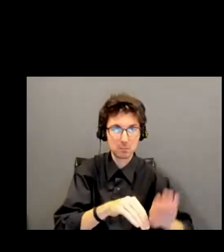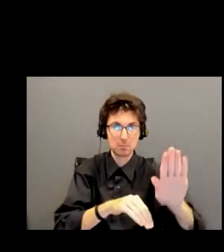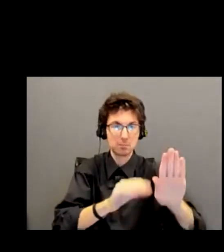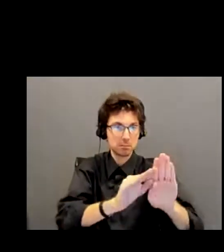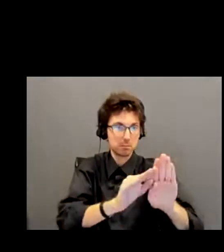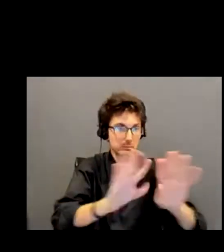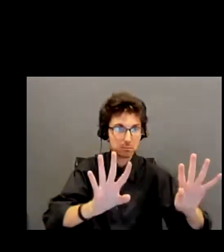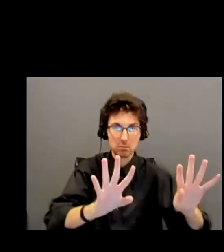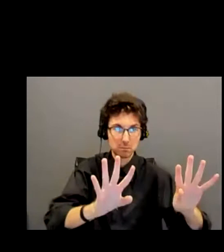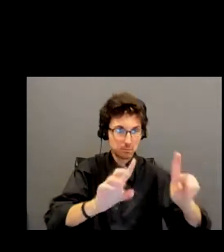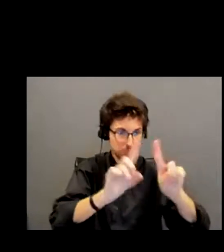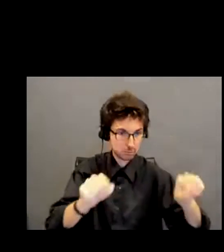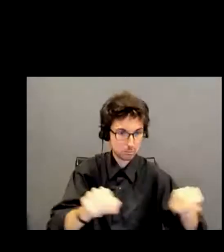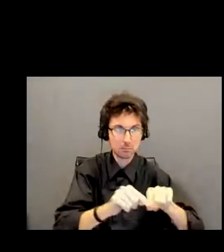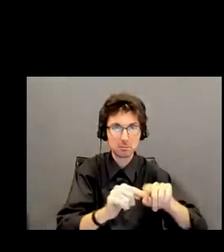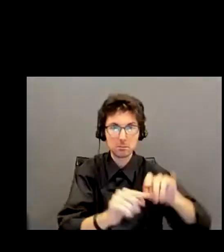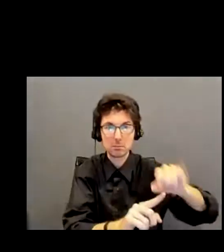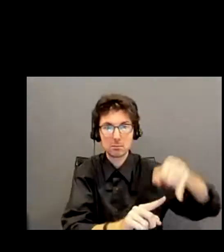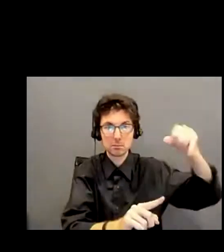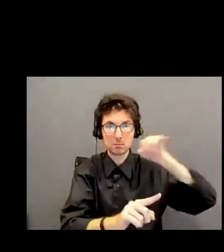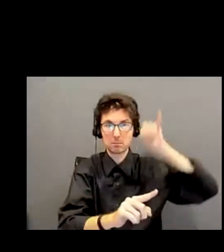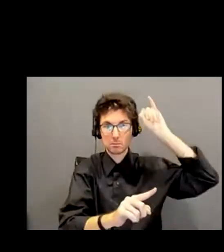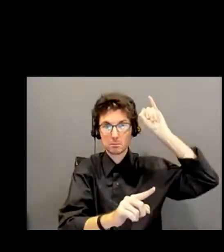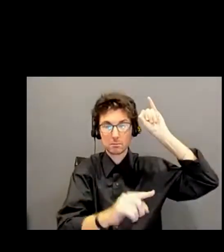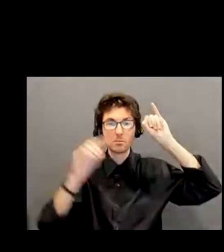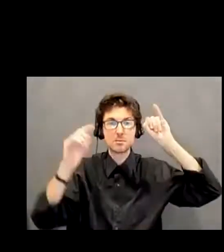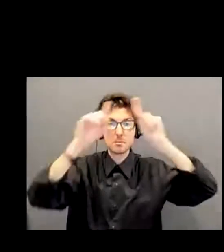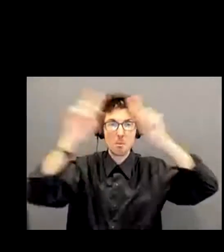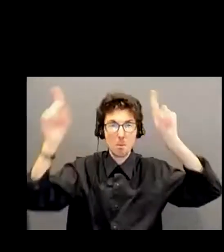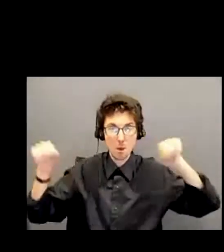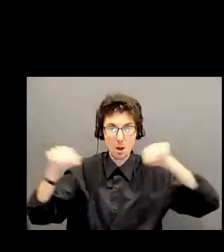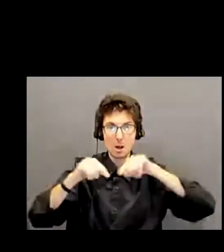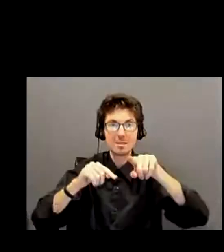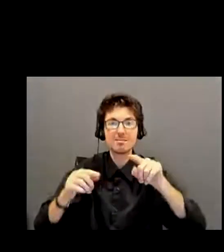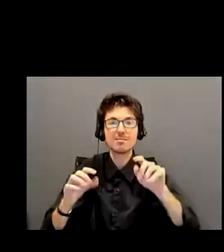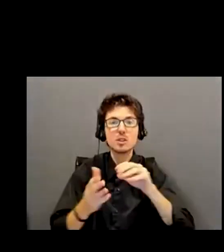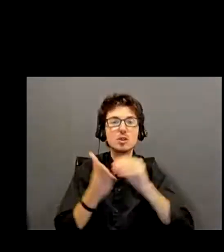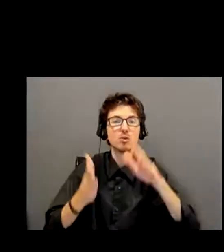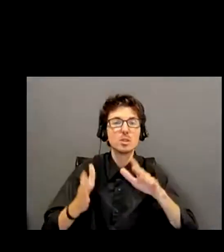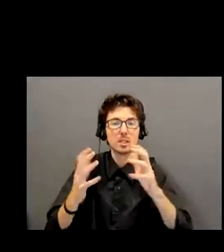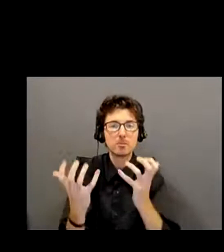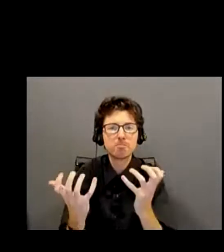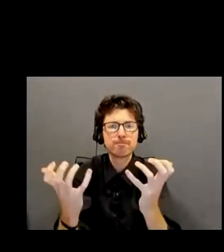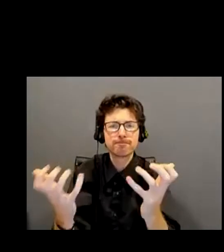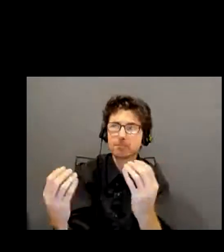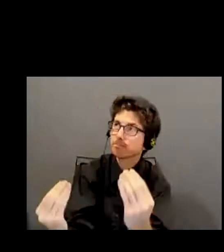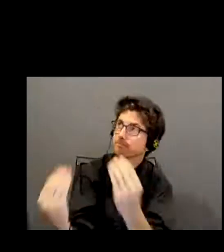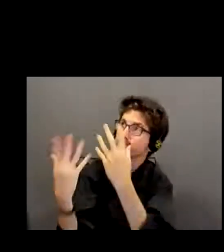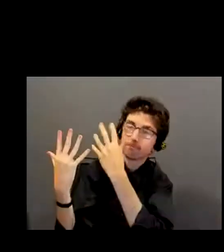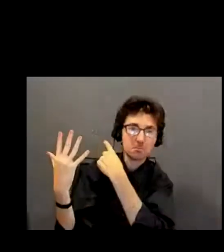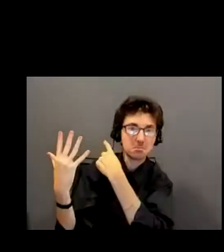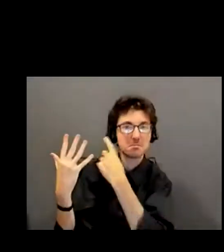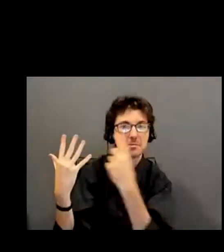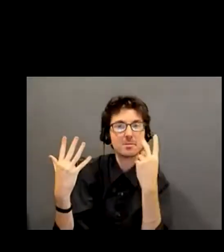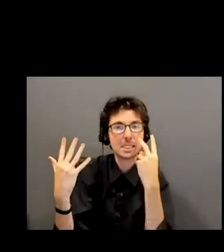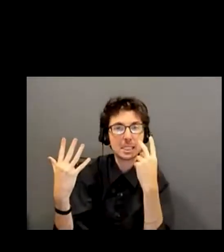the computer in the room, and it basically provides for me a Braille output of whatever appears on the screen.